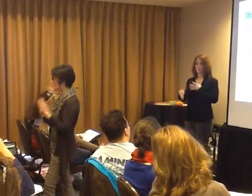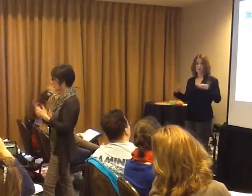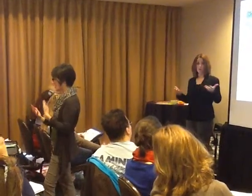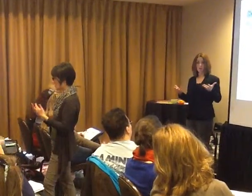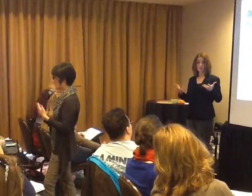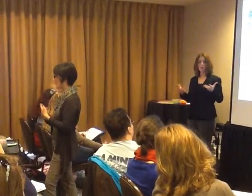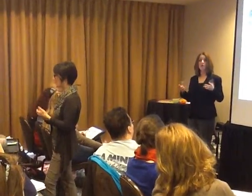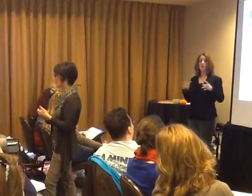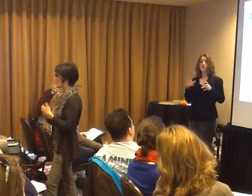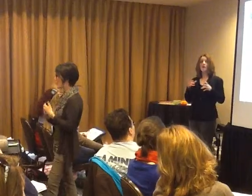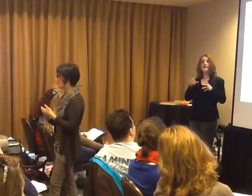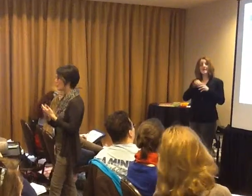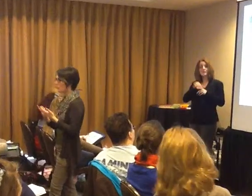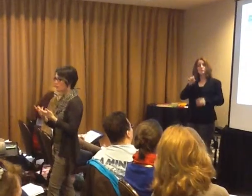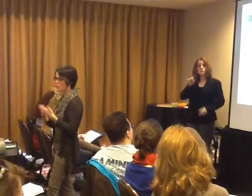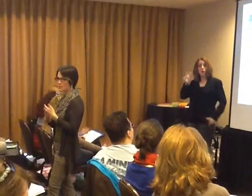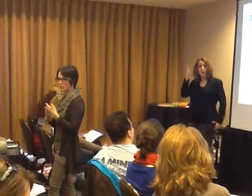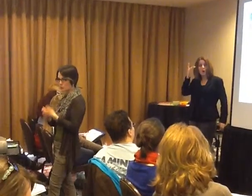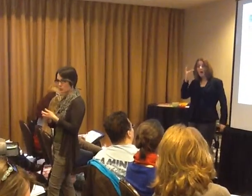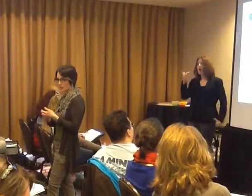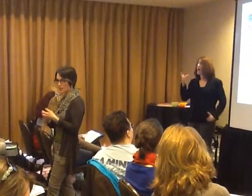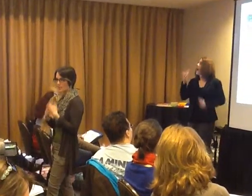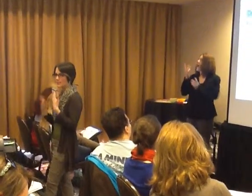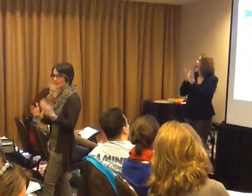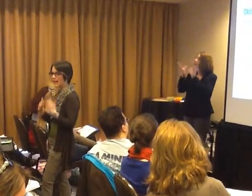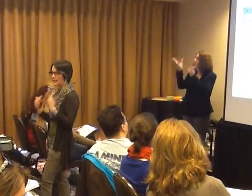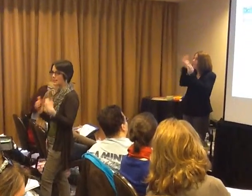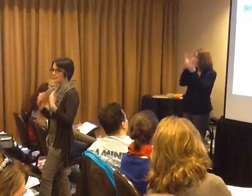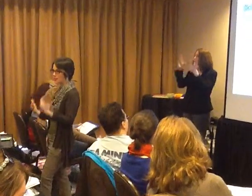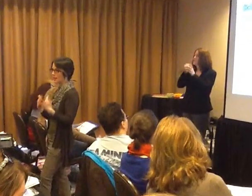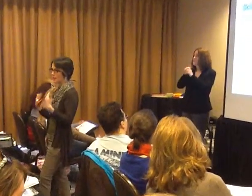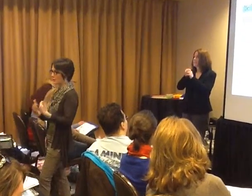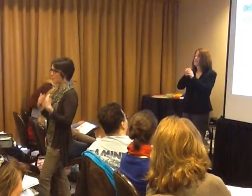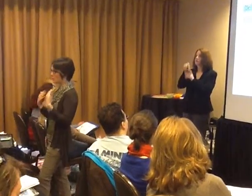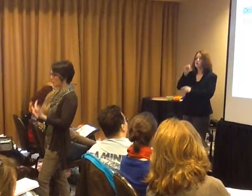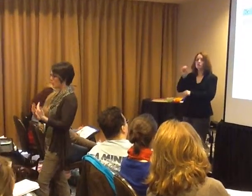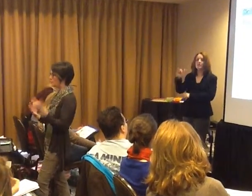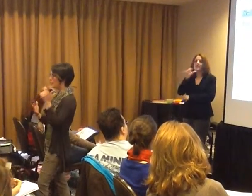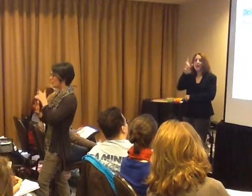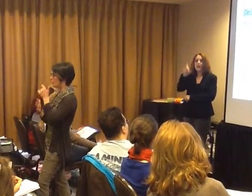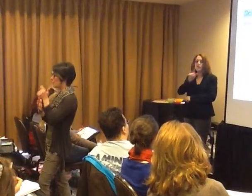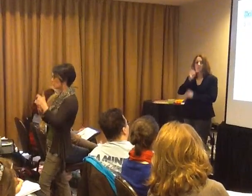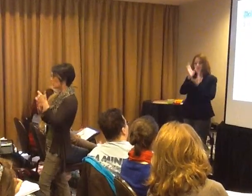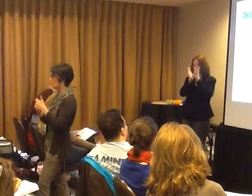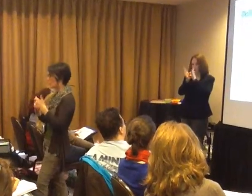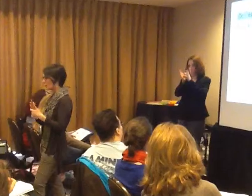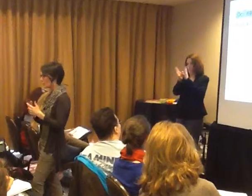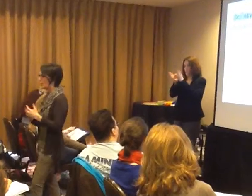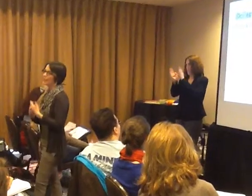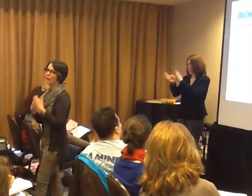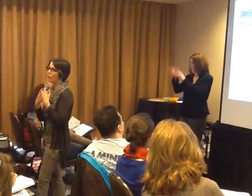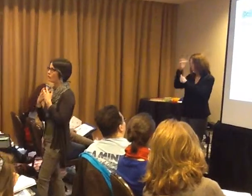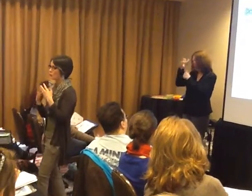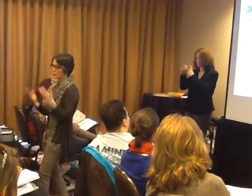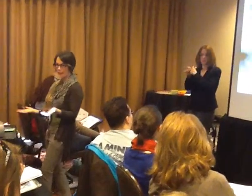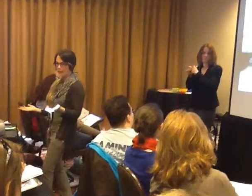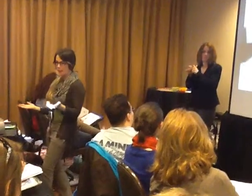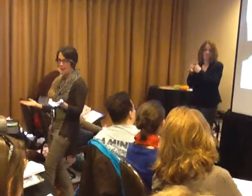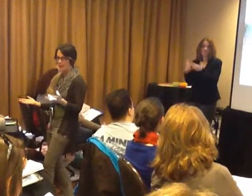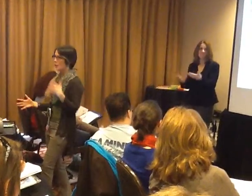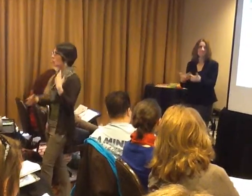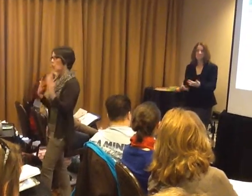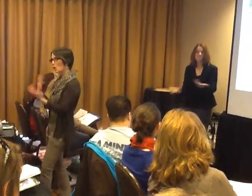in social studies because a lot of the information in social studies does not necessarily have to be recalled in a particular order. Now, if we're